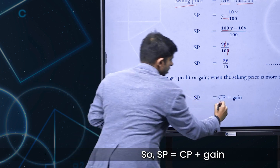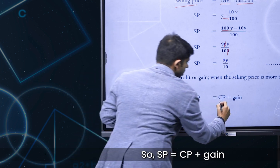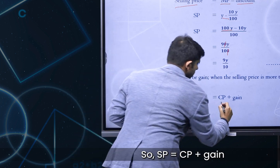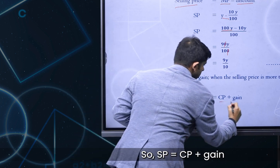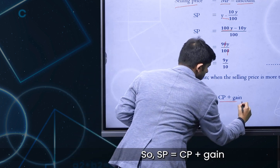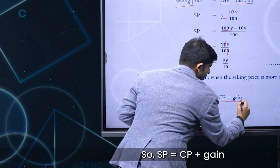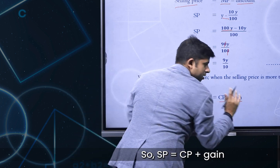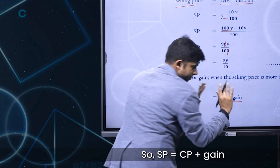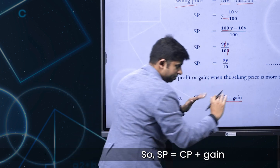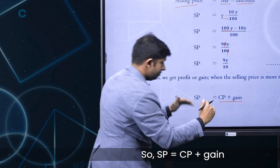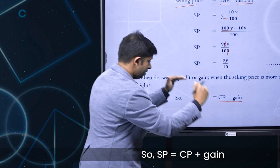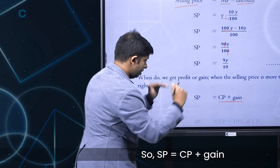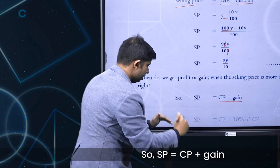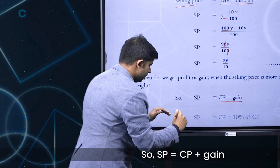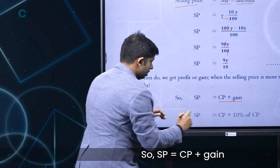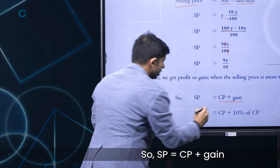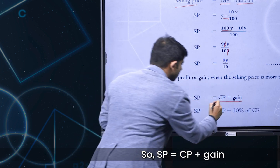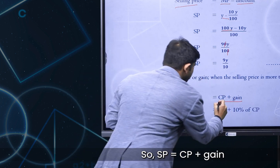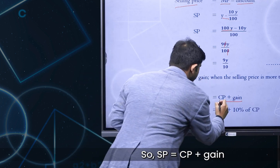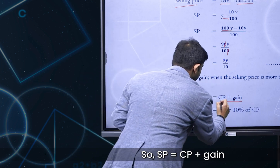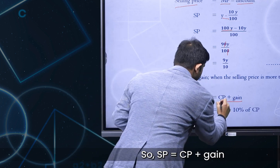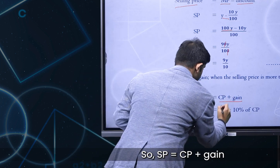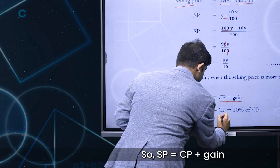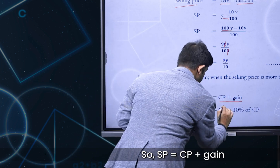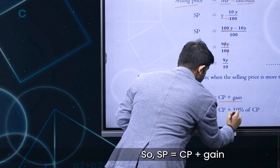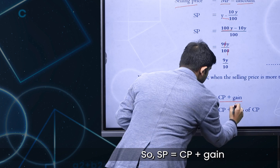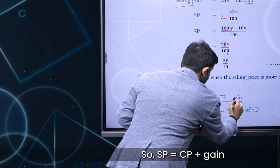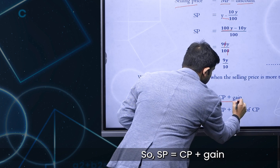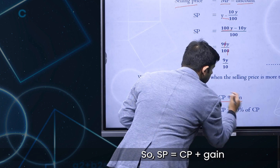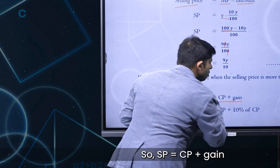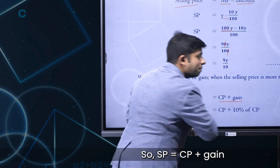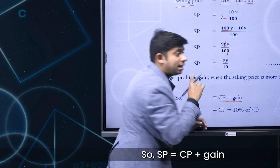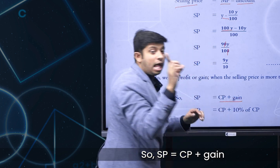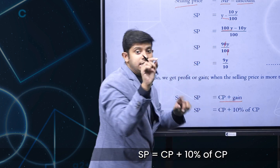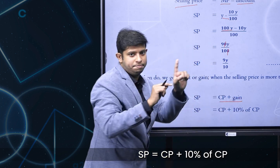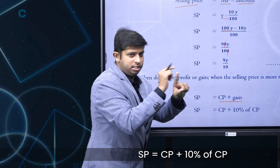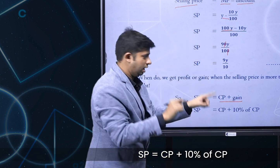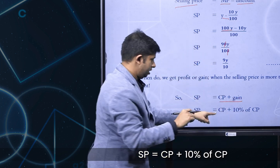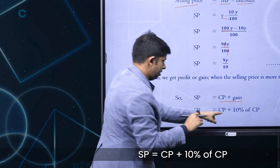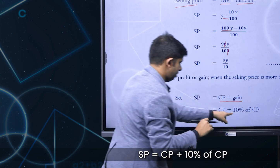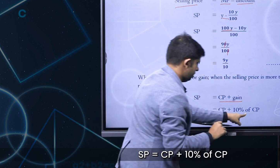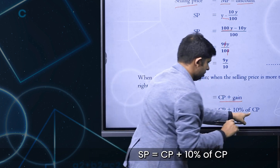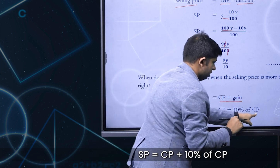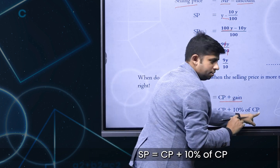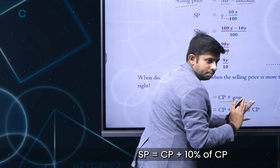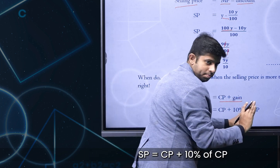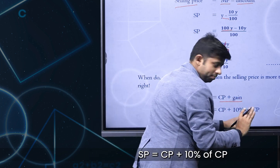So, selling price equals to cost price plus gain. Selling price equals to cost price